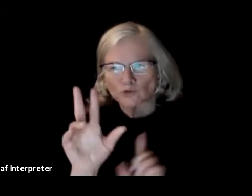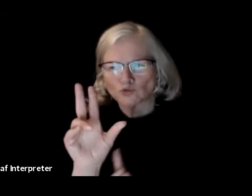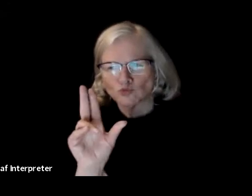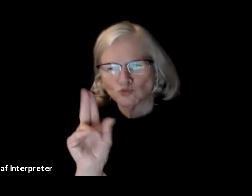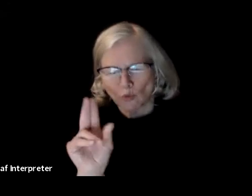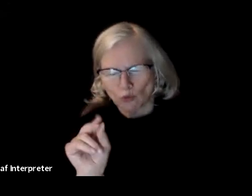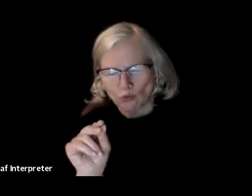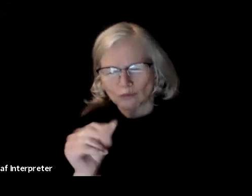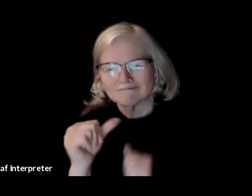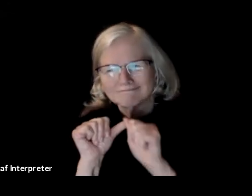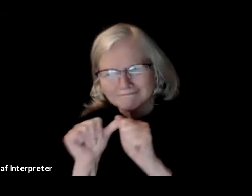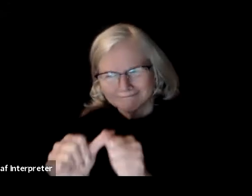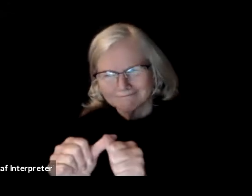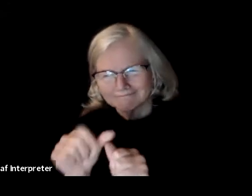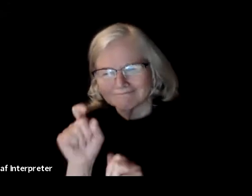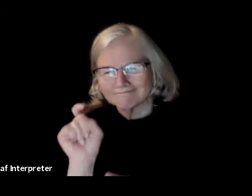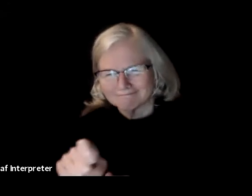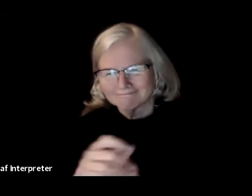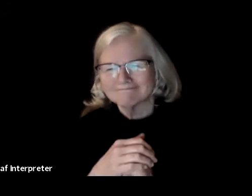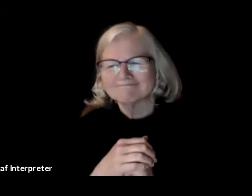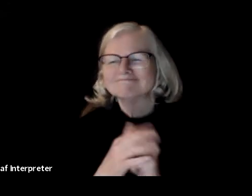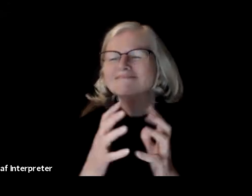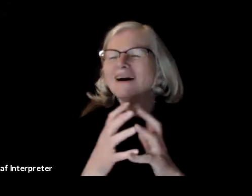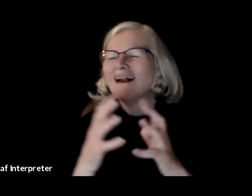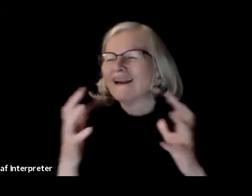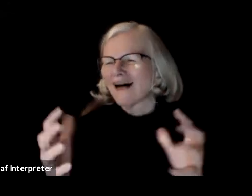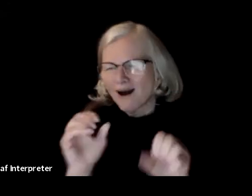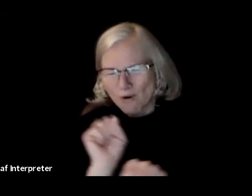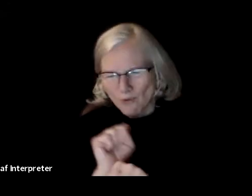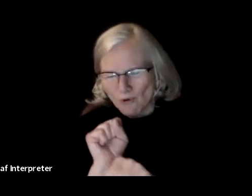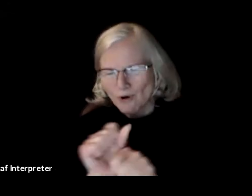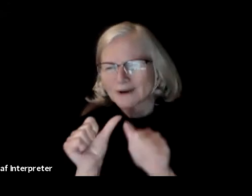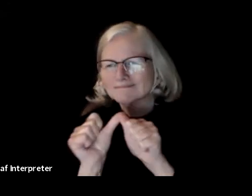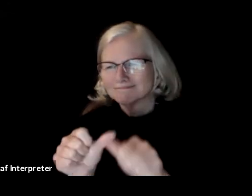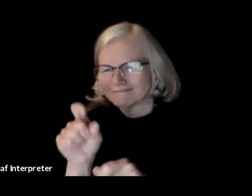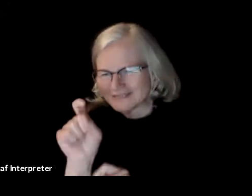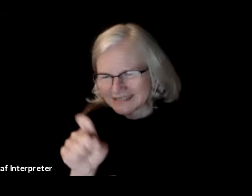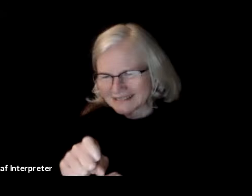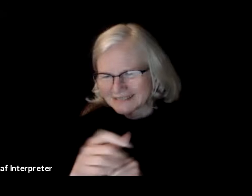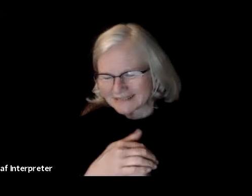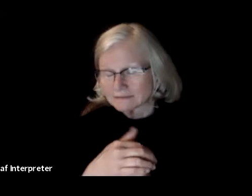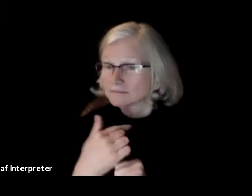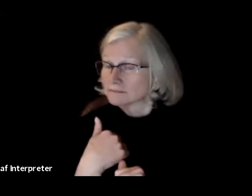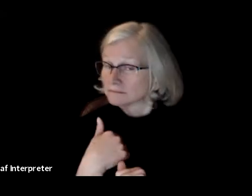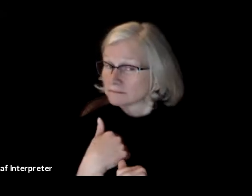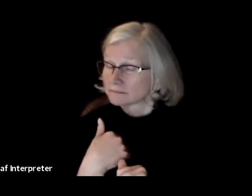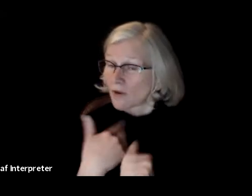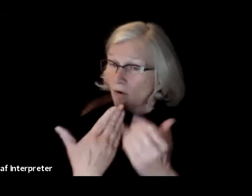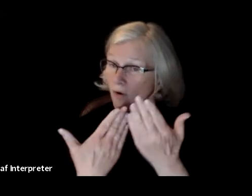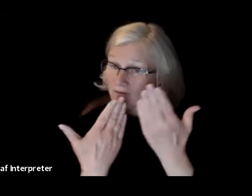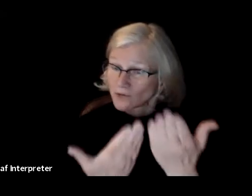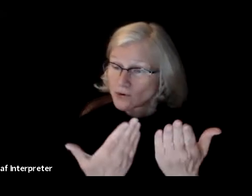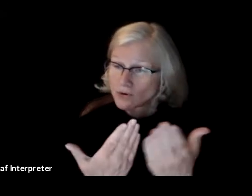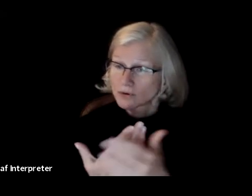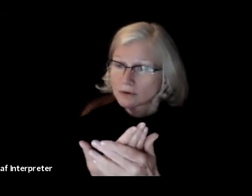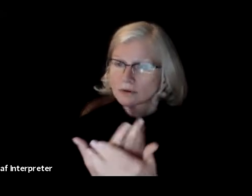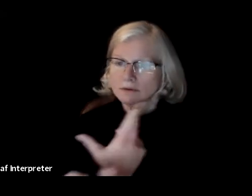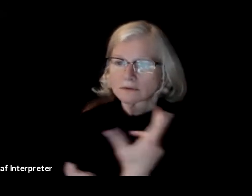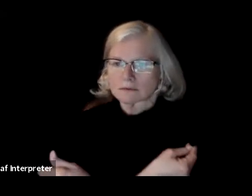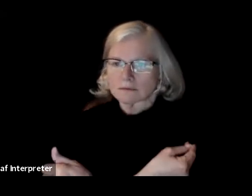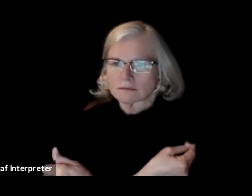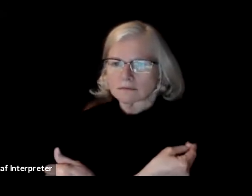I mentioned, we've offered vaccination to virtually all residents and staff but not all residents and staff have taken up